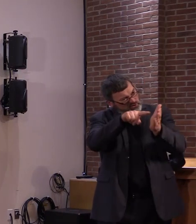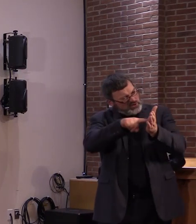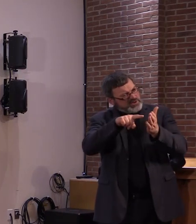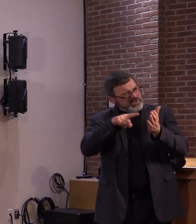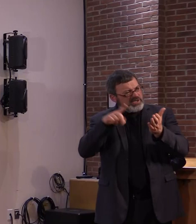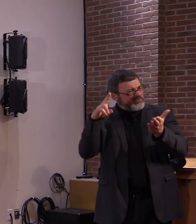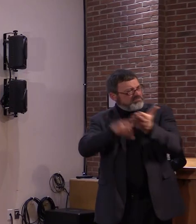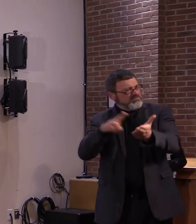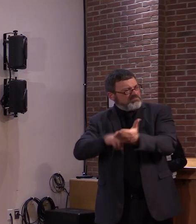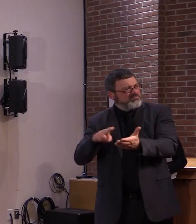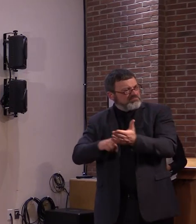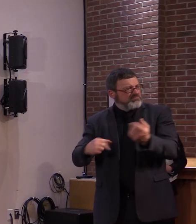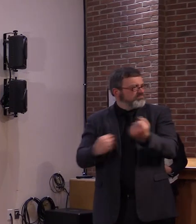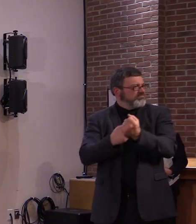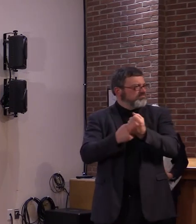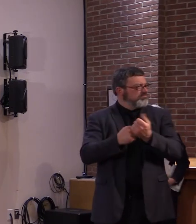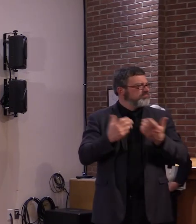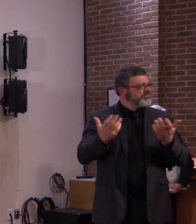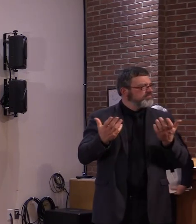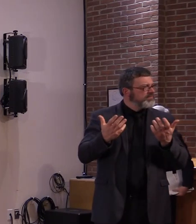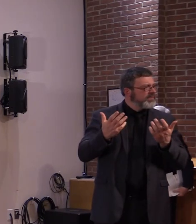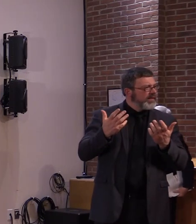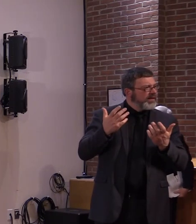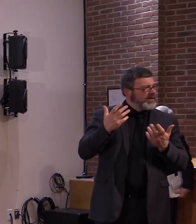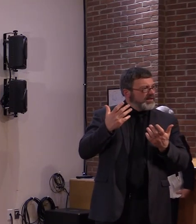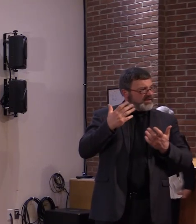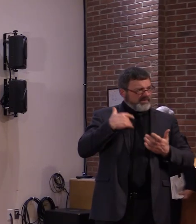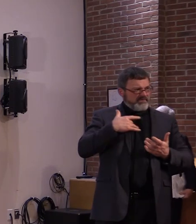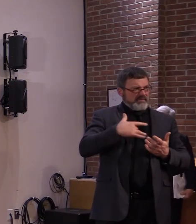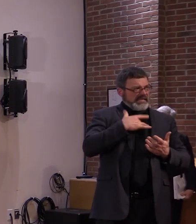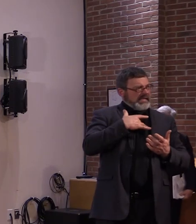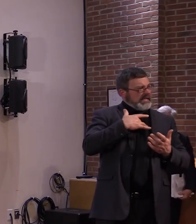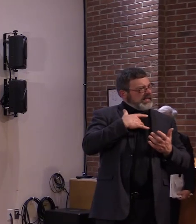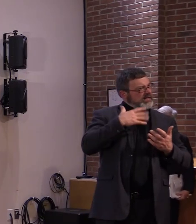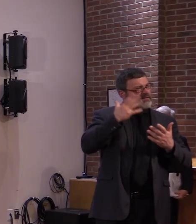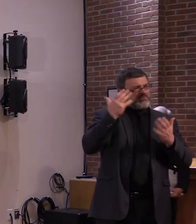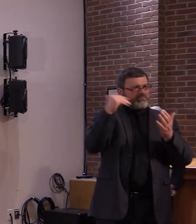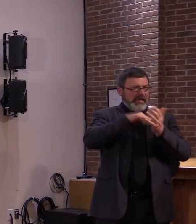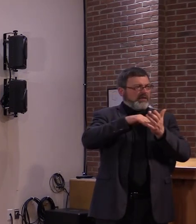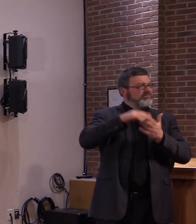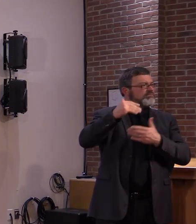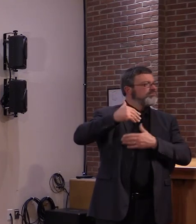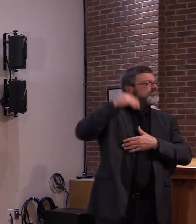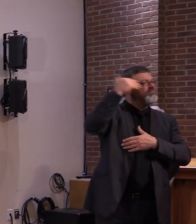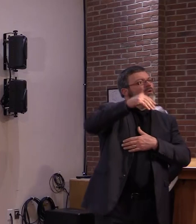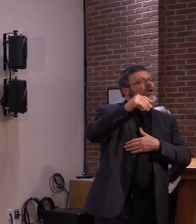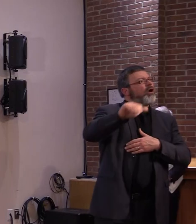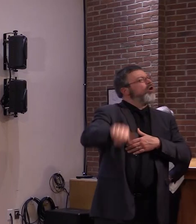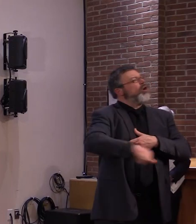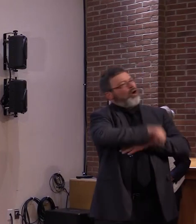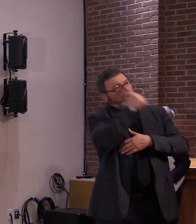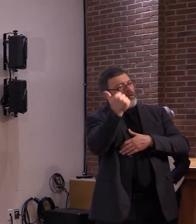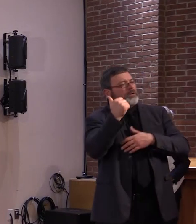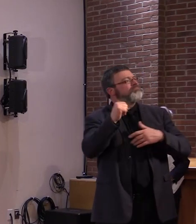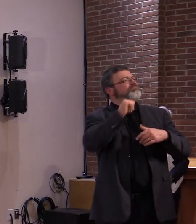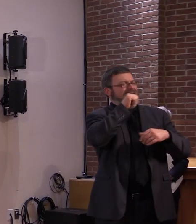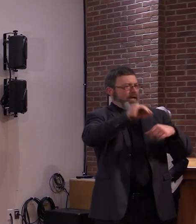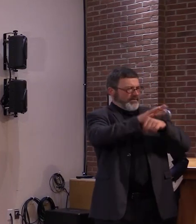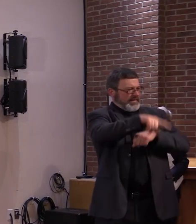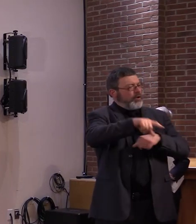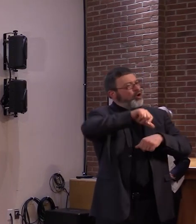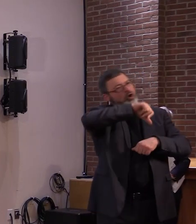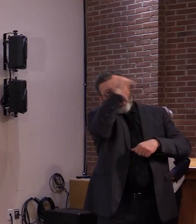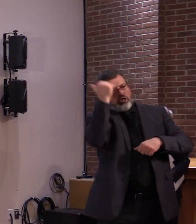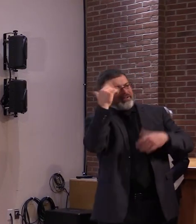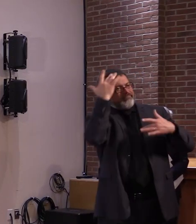they said it risked an outbreak and a global pandemic, and this was a couple years ago. I mean,